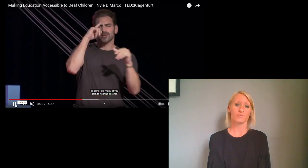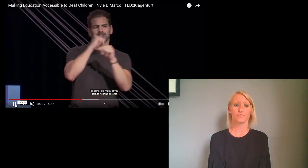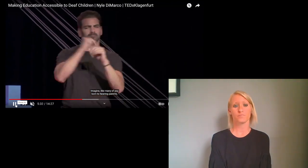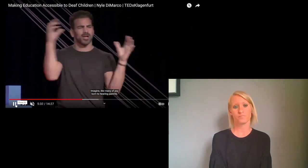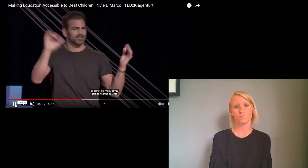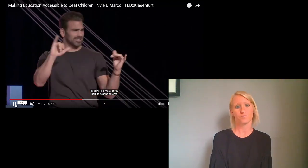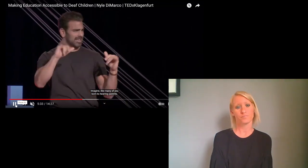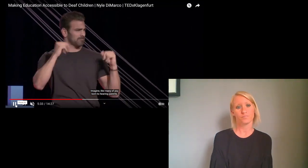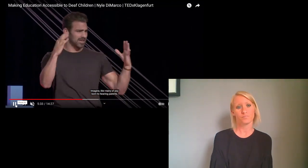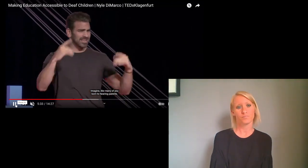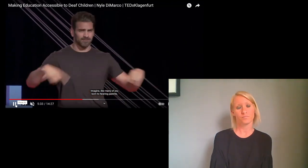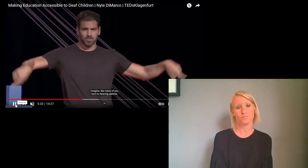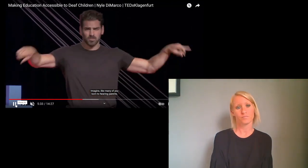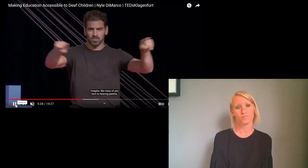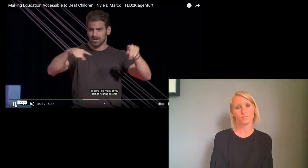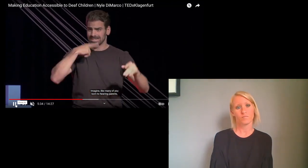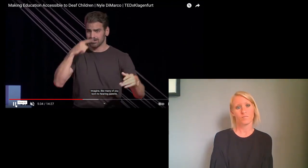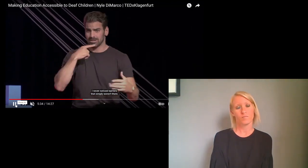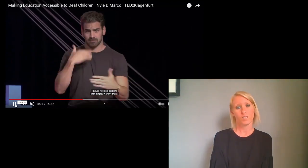perfect.